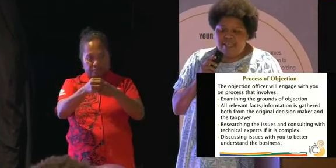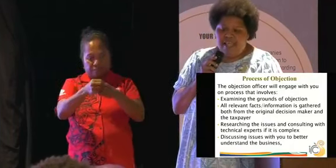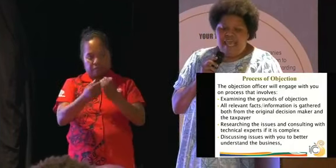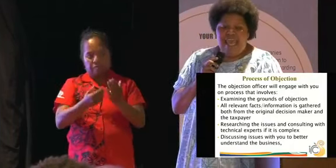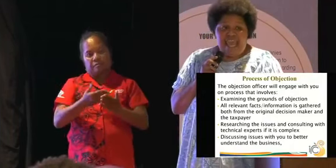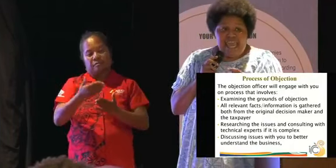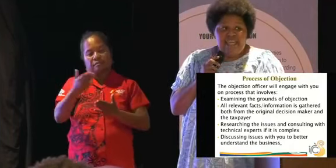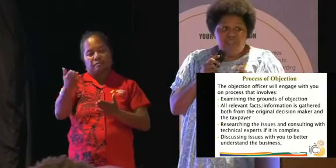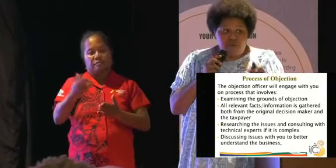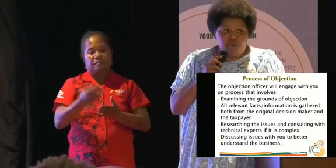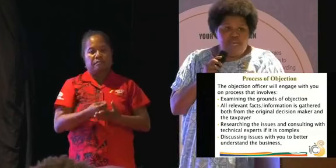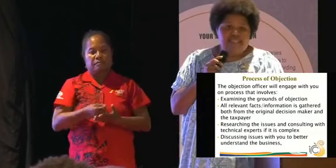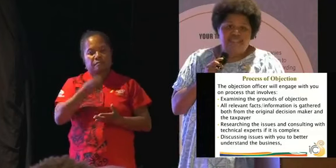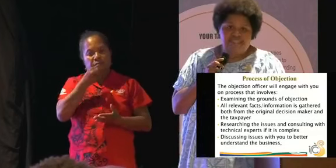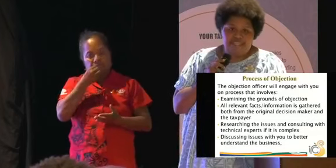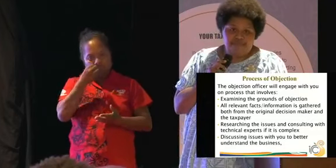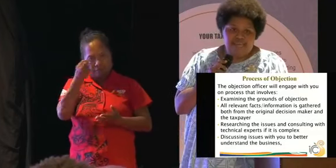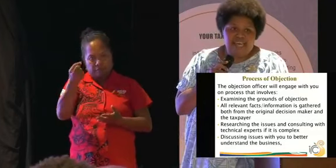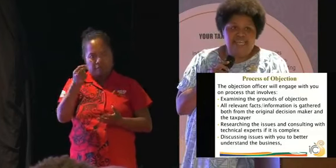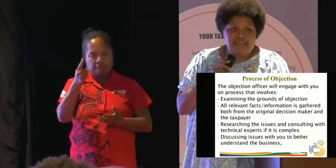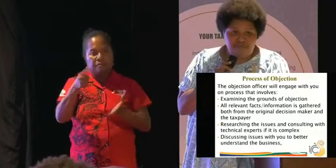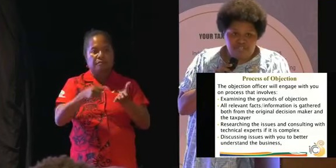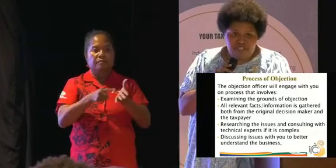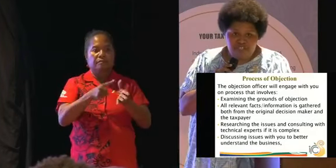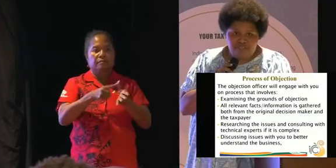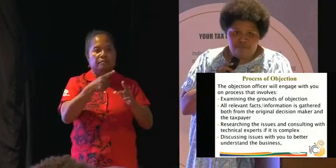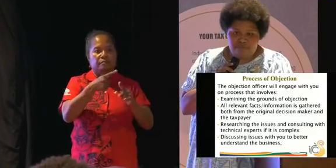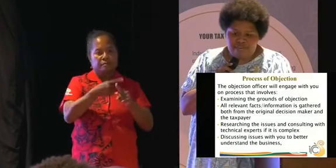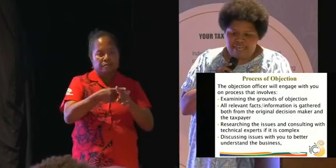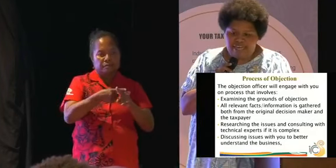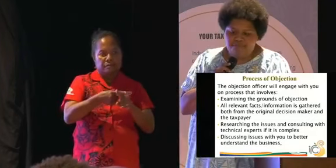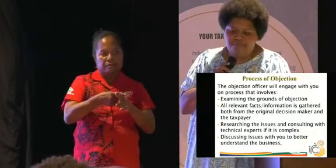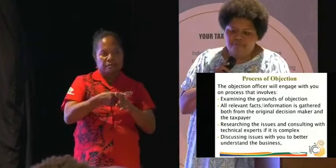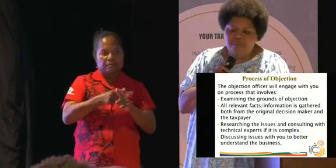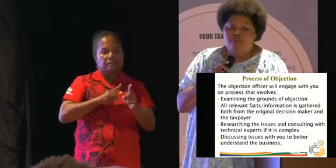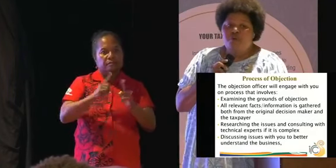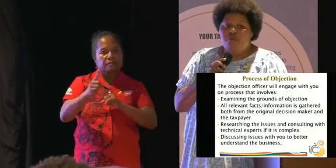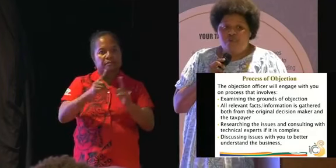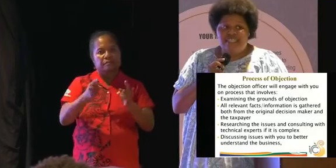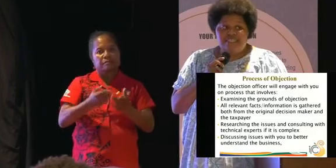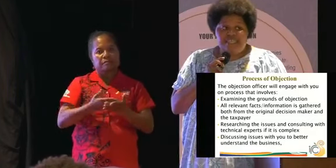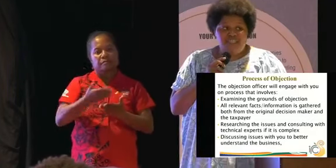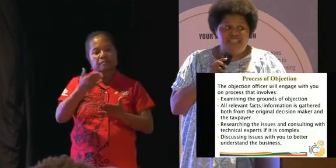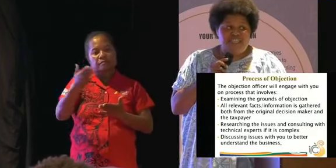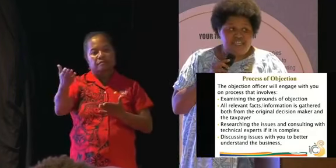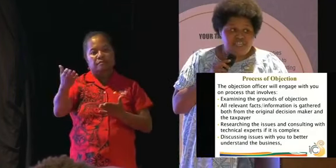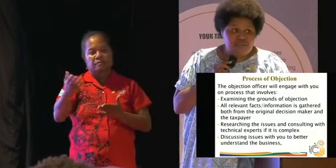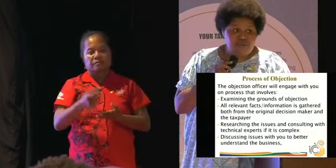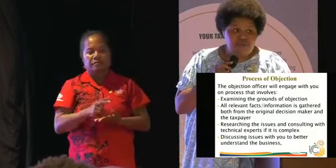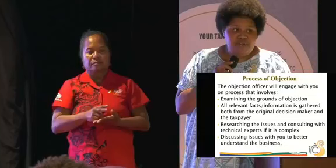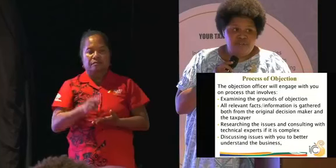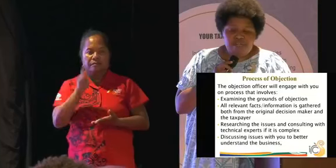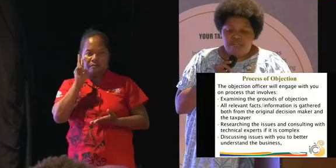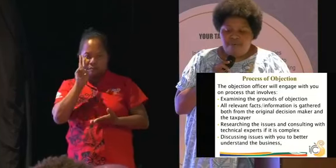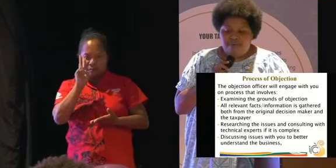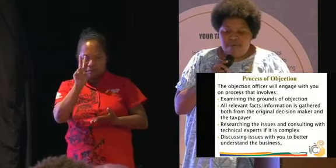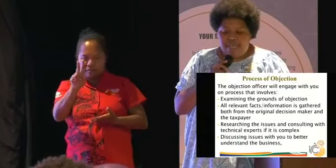assessment, and you as the taxpayer, any information that you have provided, researching the